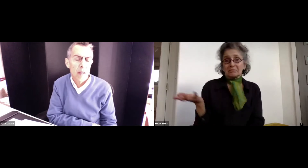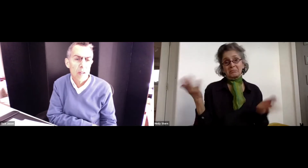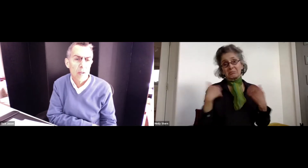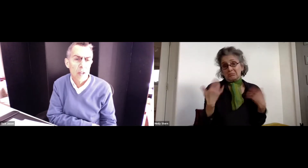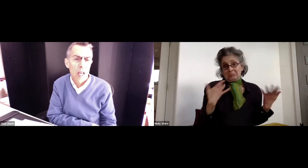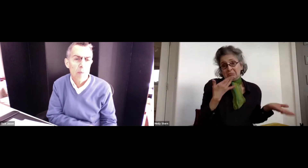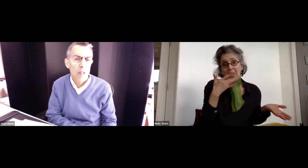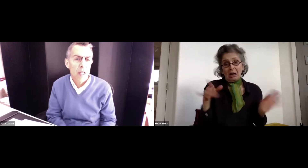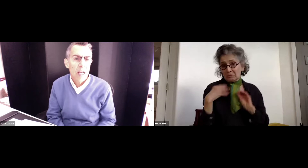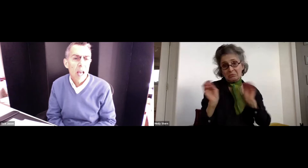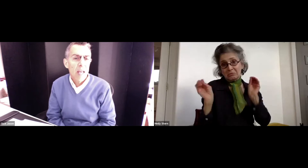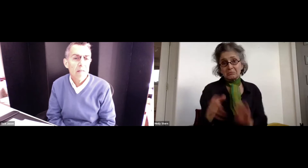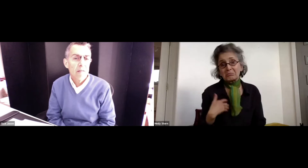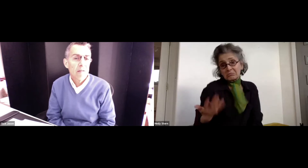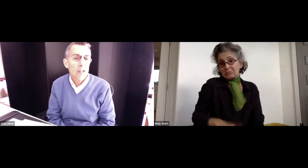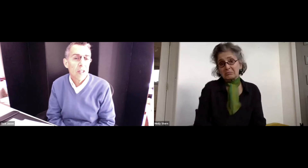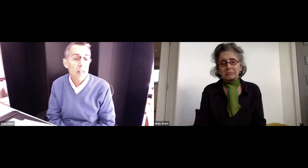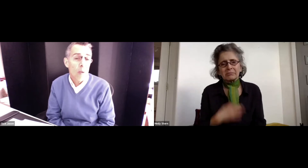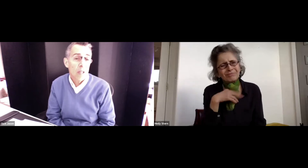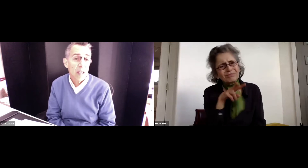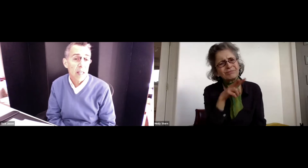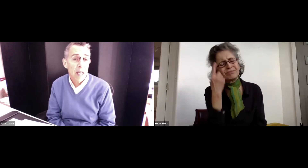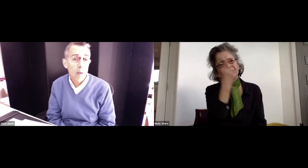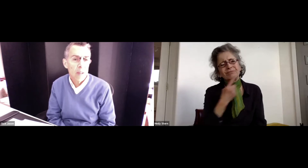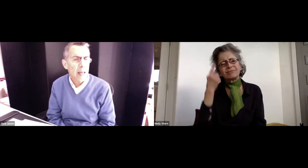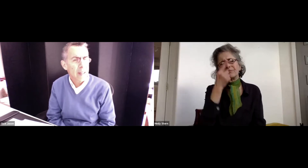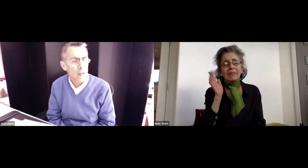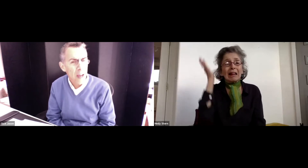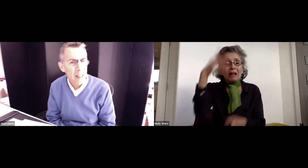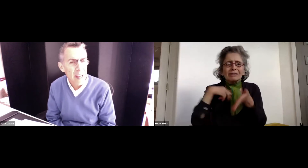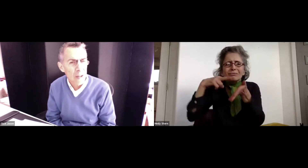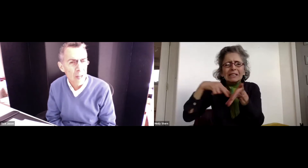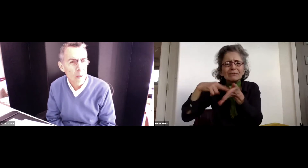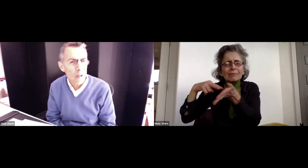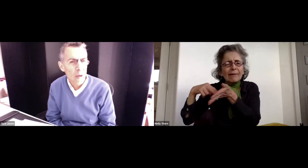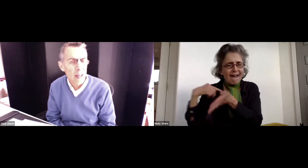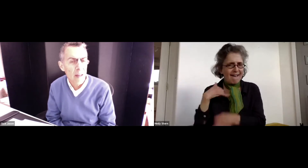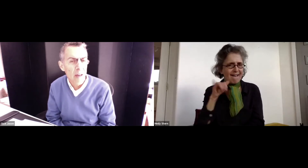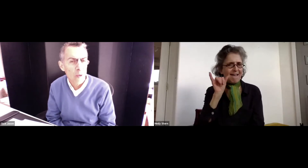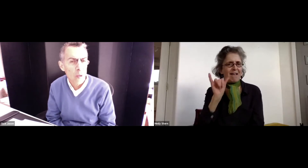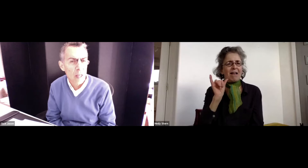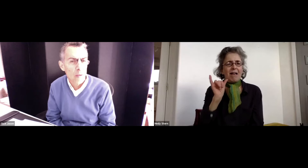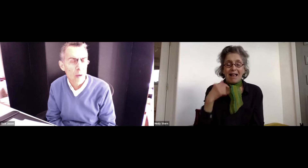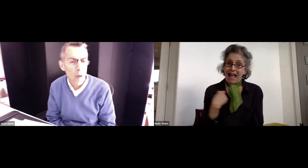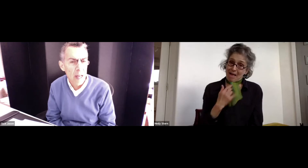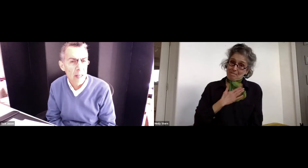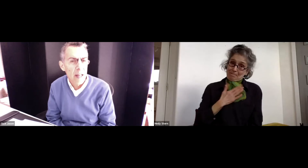concentration camps. And she said, no, I was lucky I didn't get one. And I tried to ascertain what was going on. And afterwards, I read